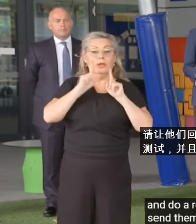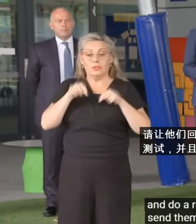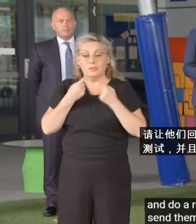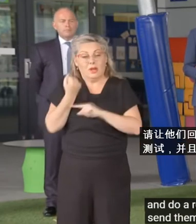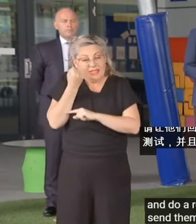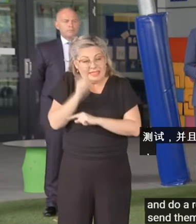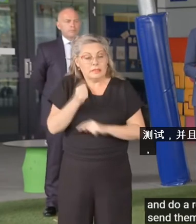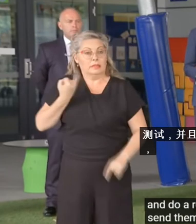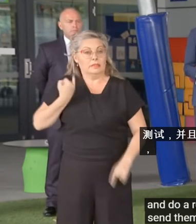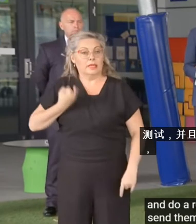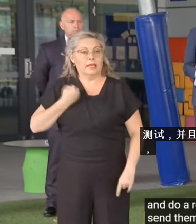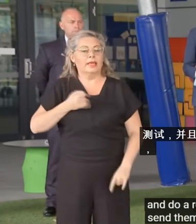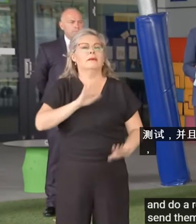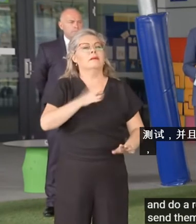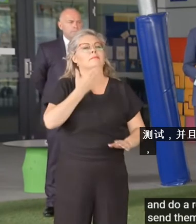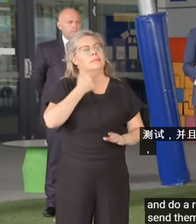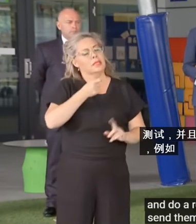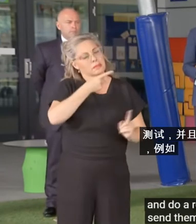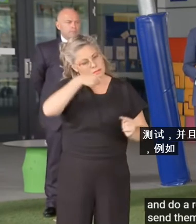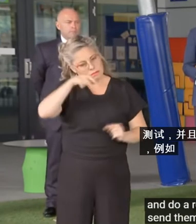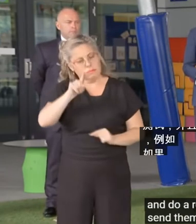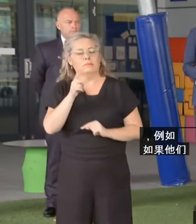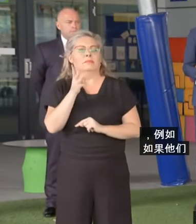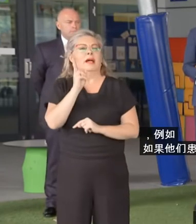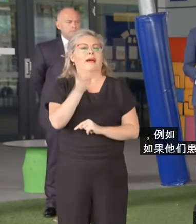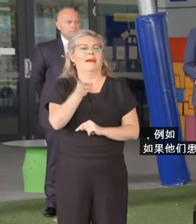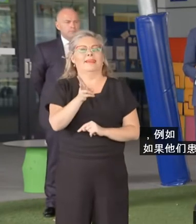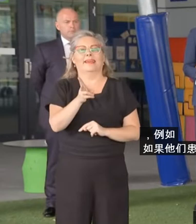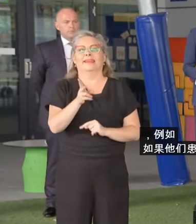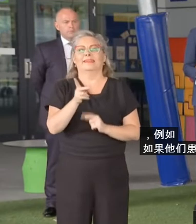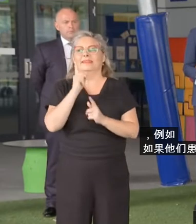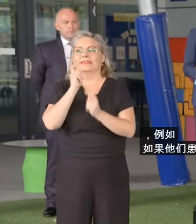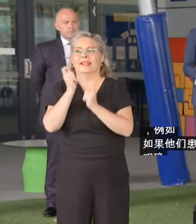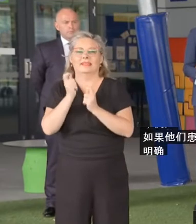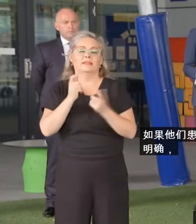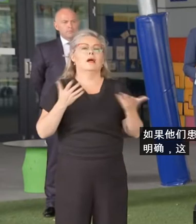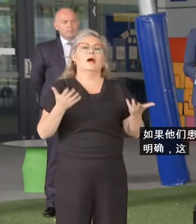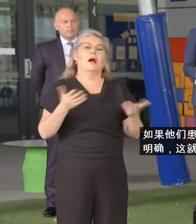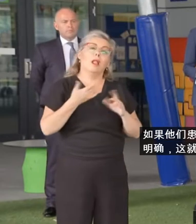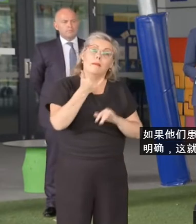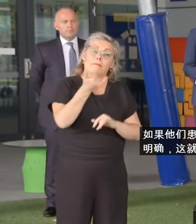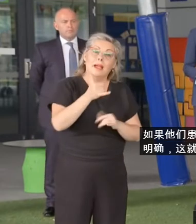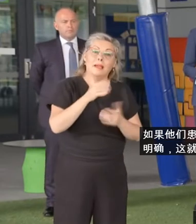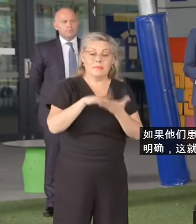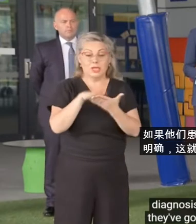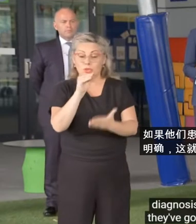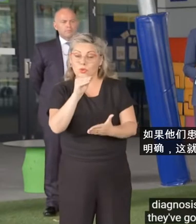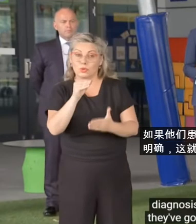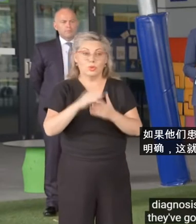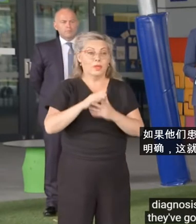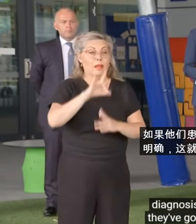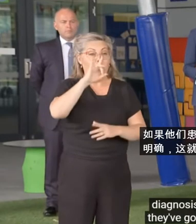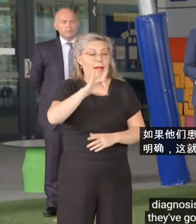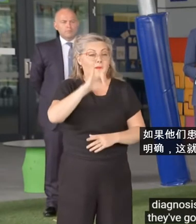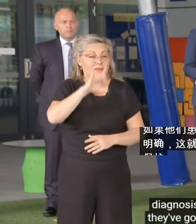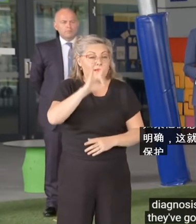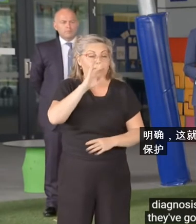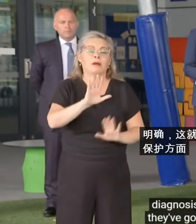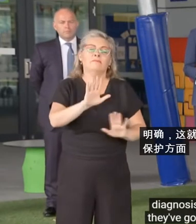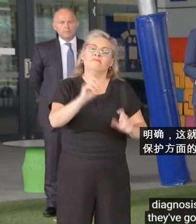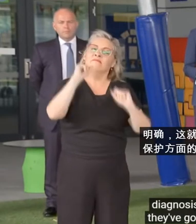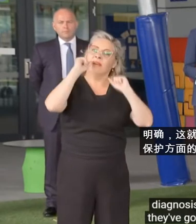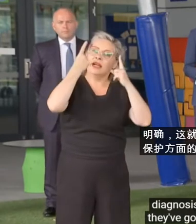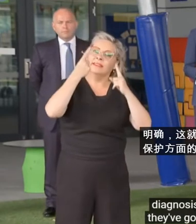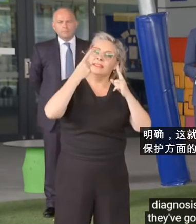send them back if there's an alternate diagnosis. So for instance, if they've got hay fever and you're clear that that's the cause.